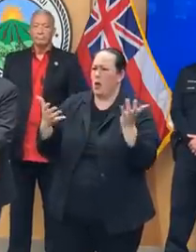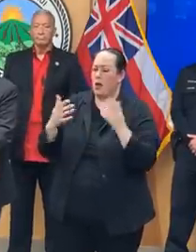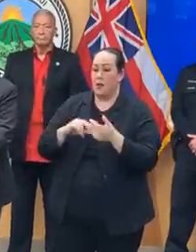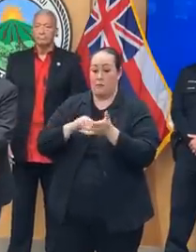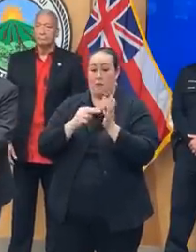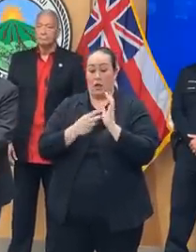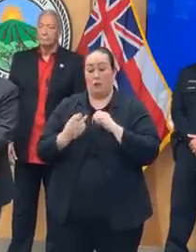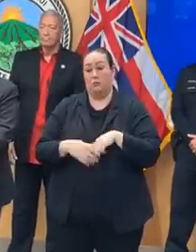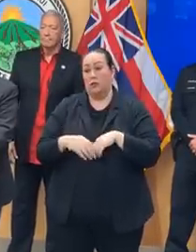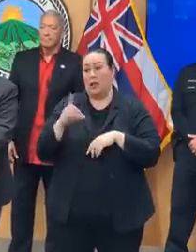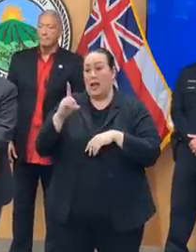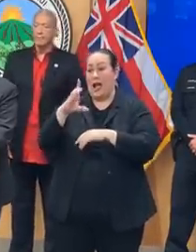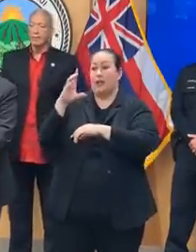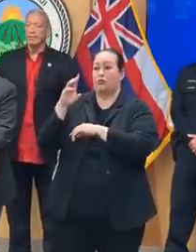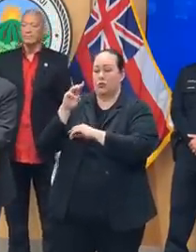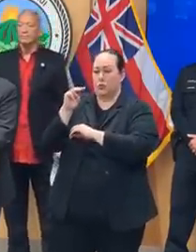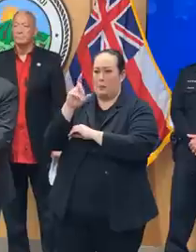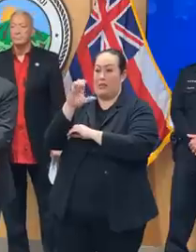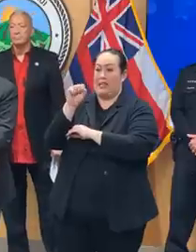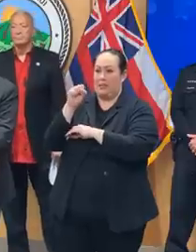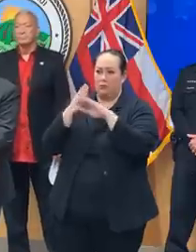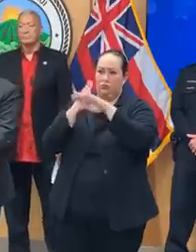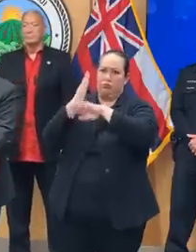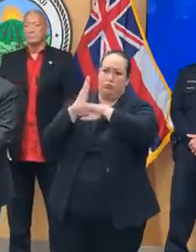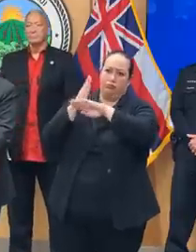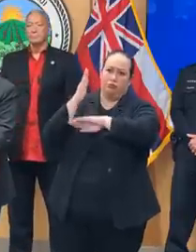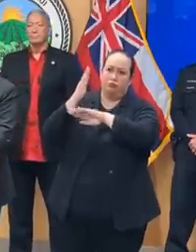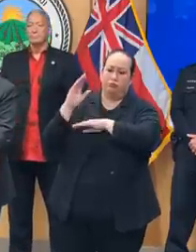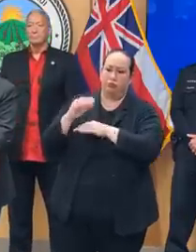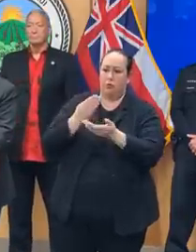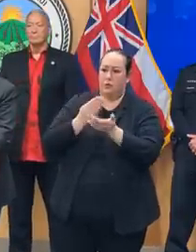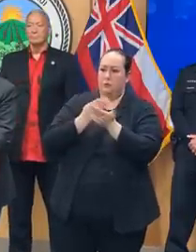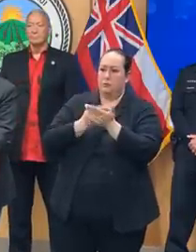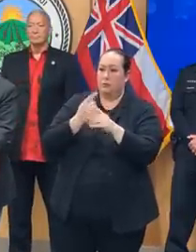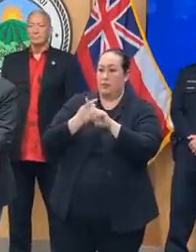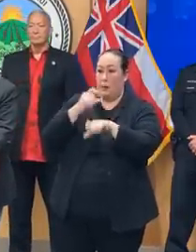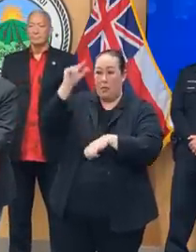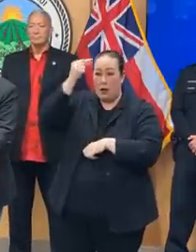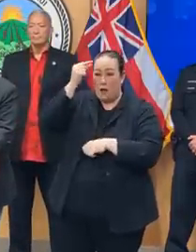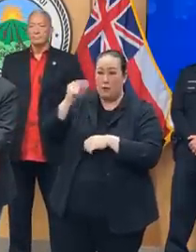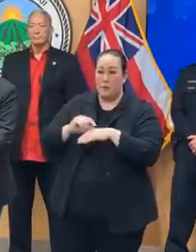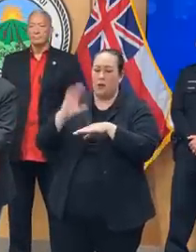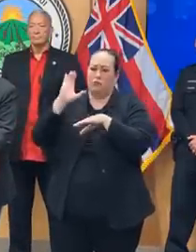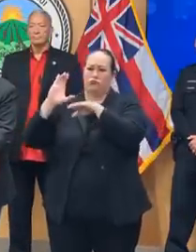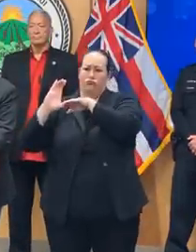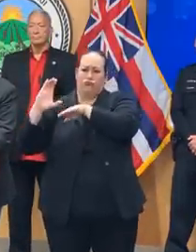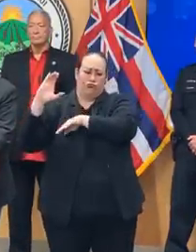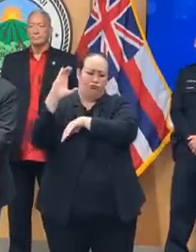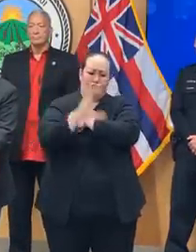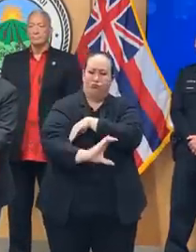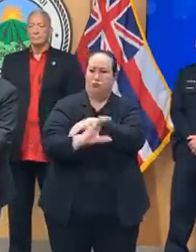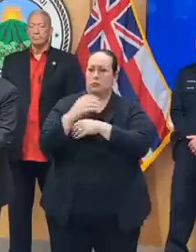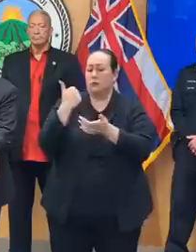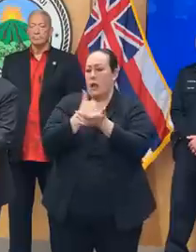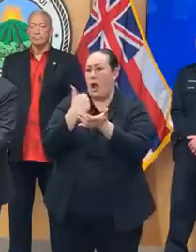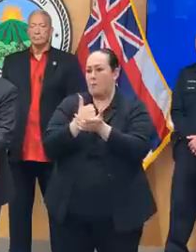of millions of dollars additionally will come from the federal government that won't have to come from those who are suffering right now. And that's a very important